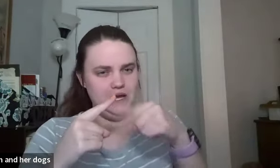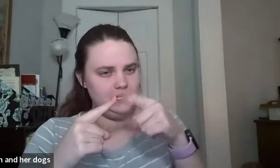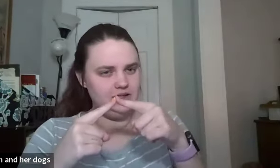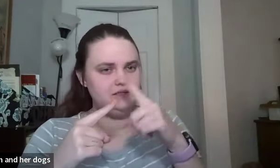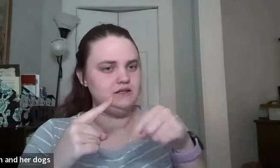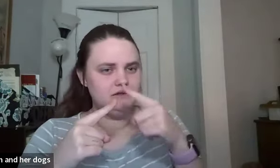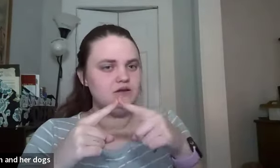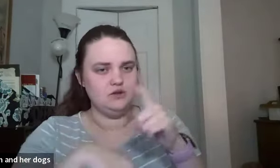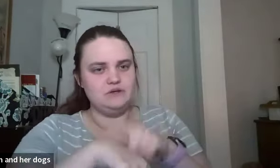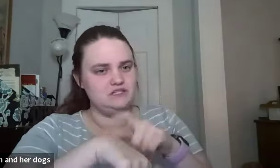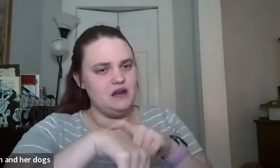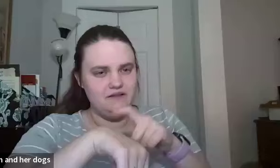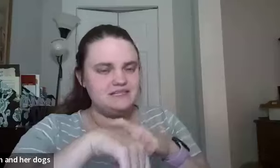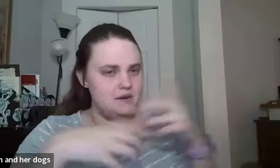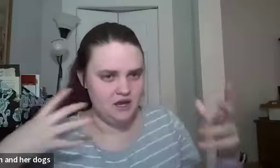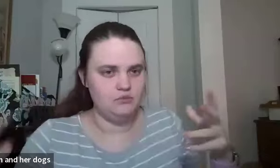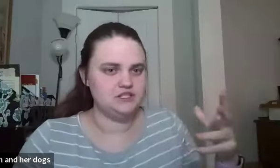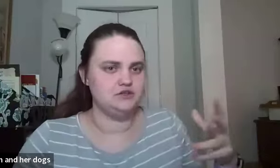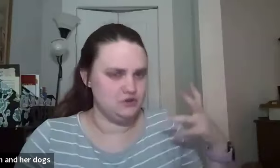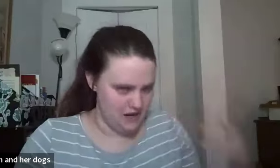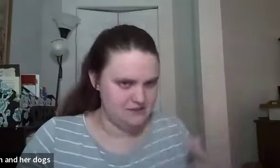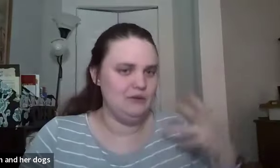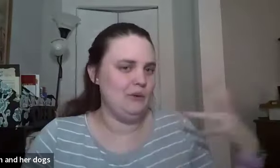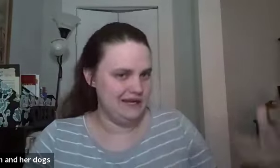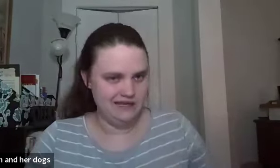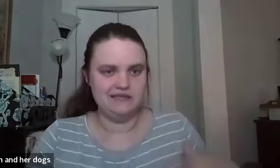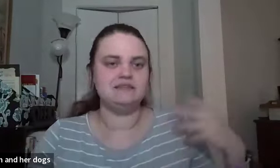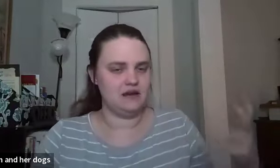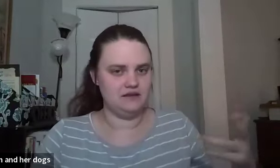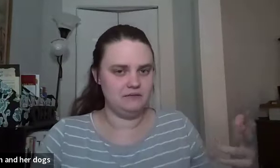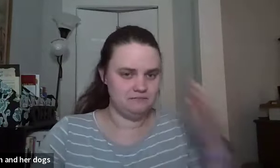when. You can always do kind of like time to help, like show you're asking when it is, that kind of thing.